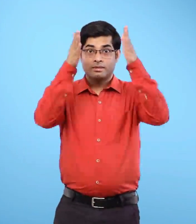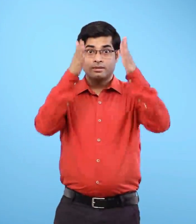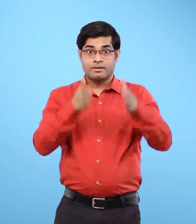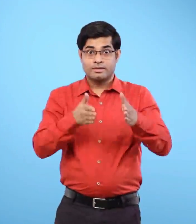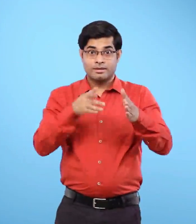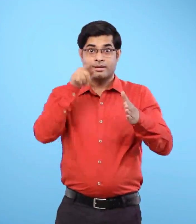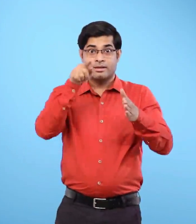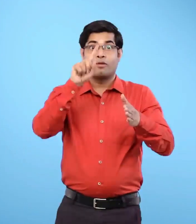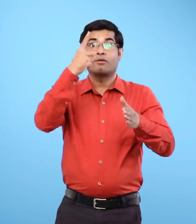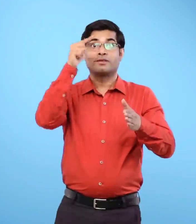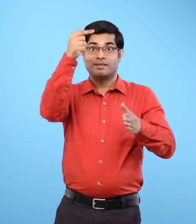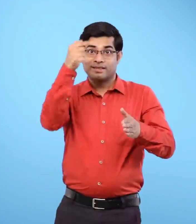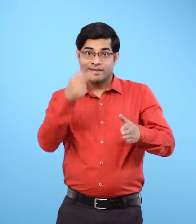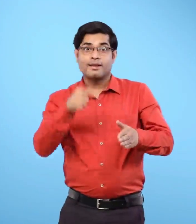The entries of column 1 are